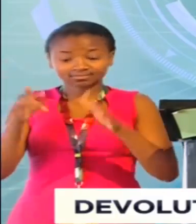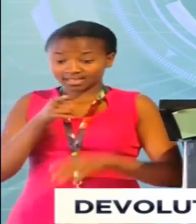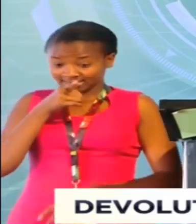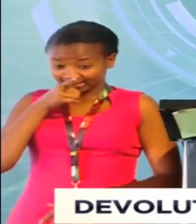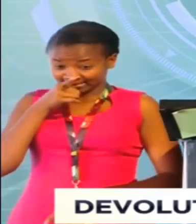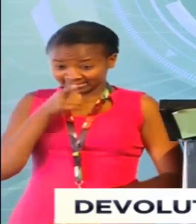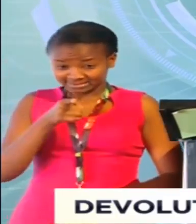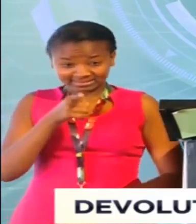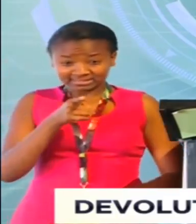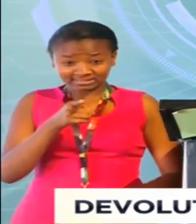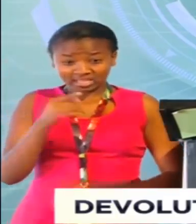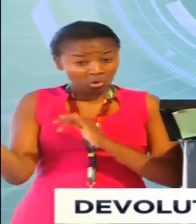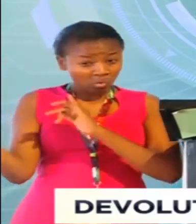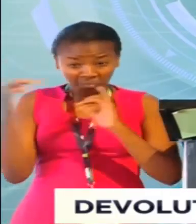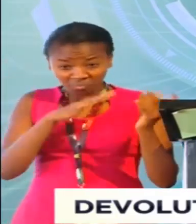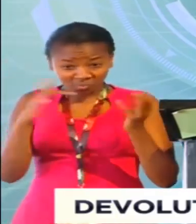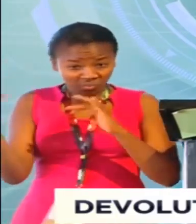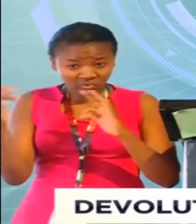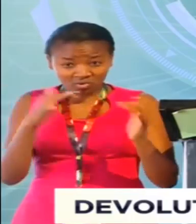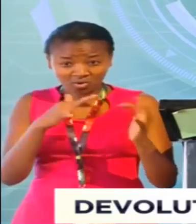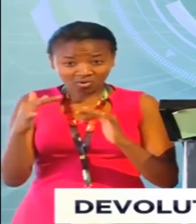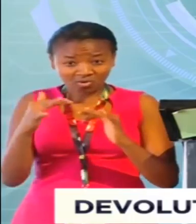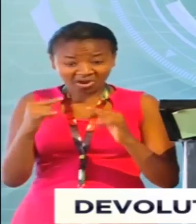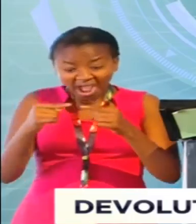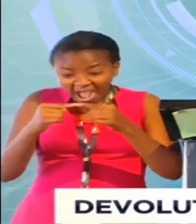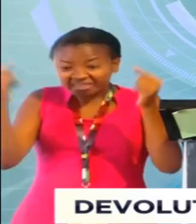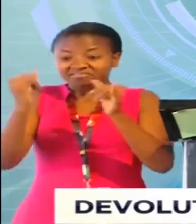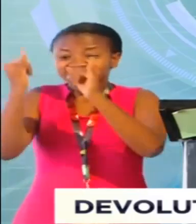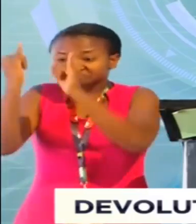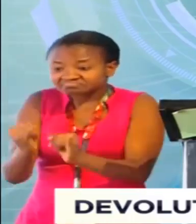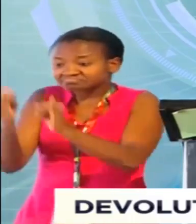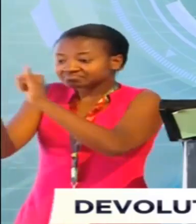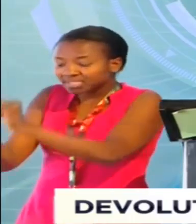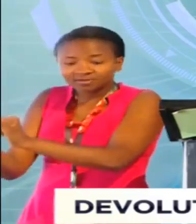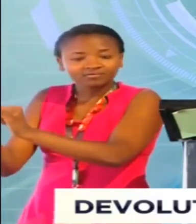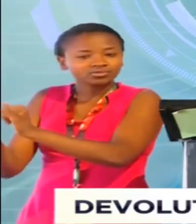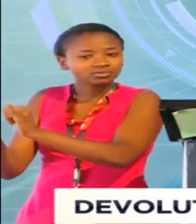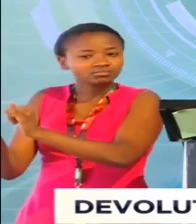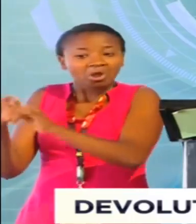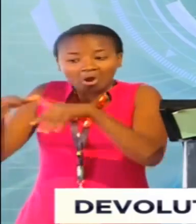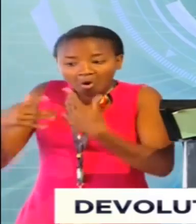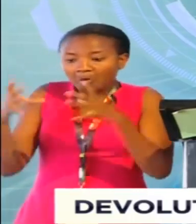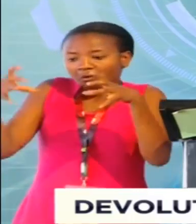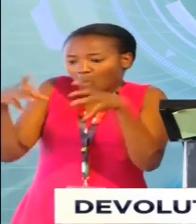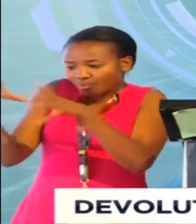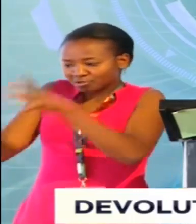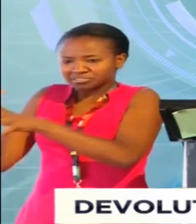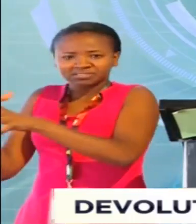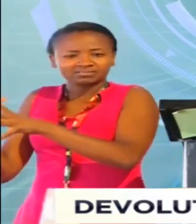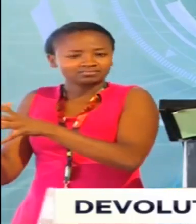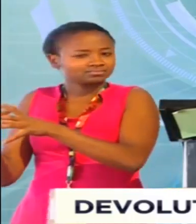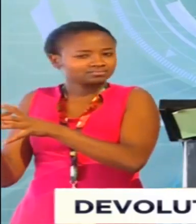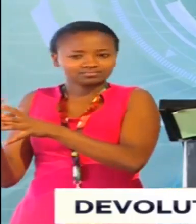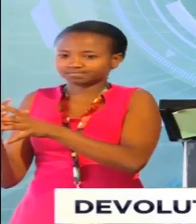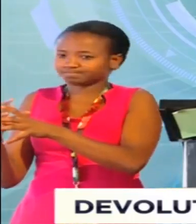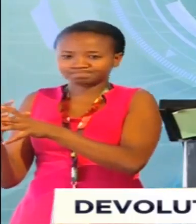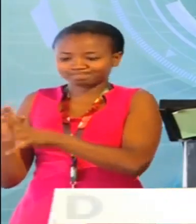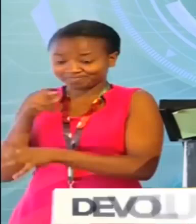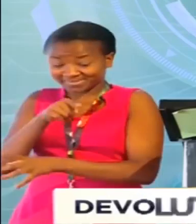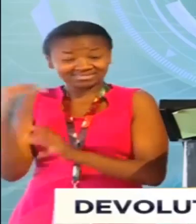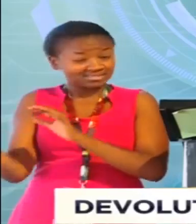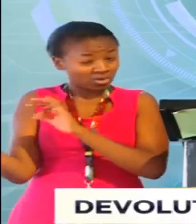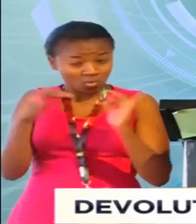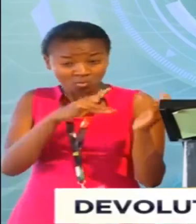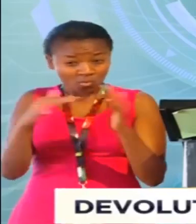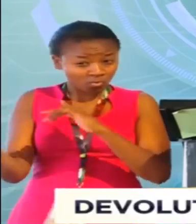this is not a war against individuals or communities. It is